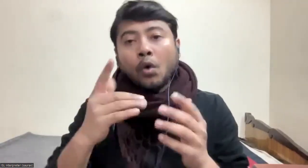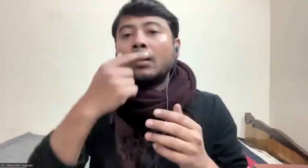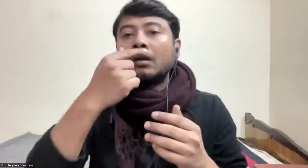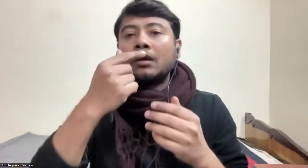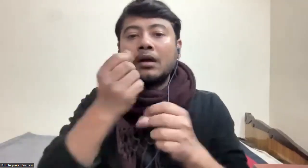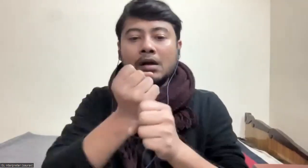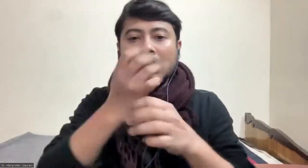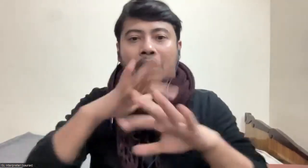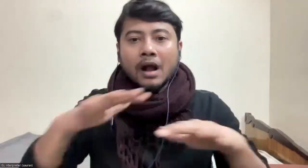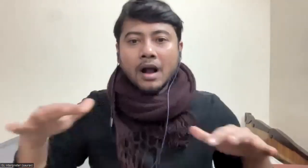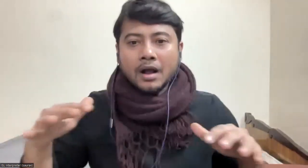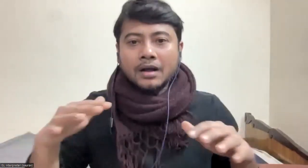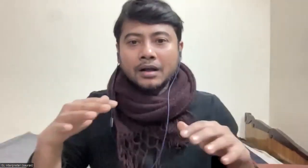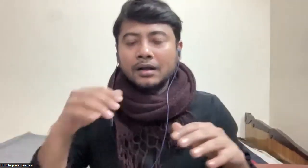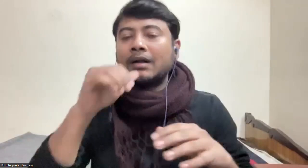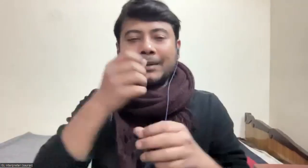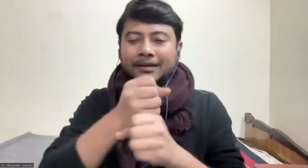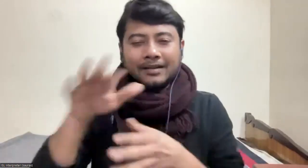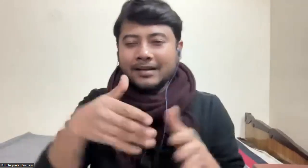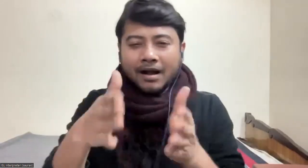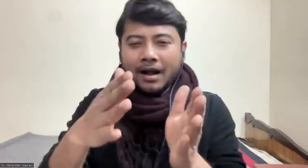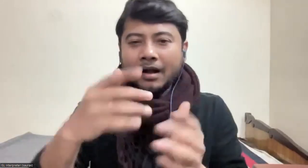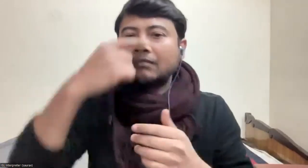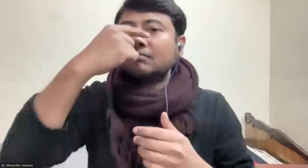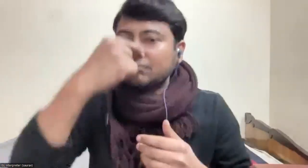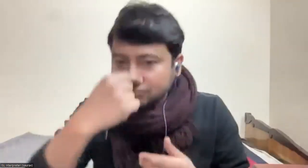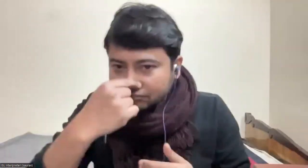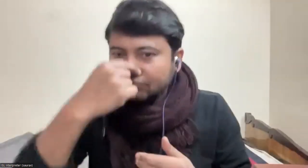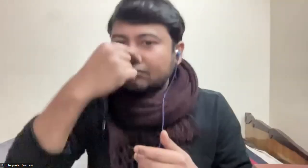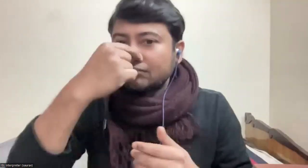we again I have become purified. If I do some,